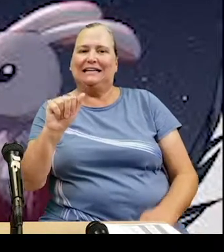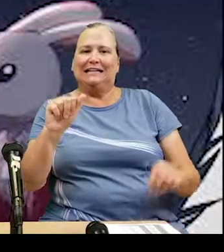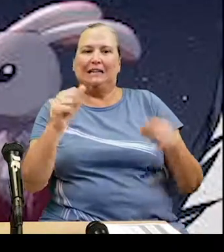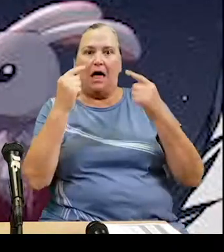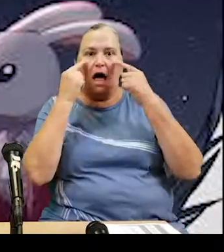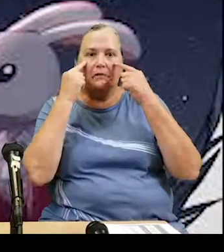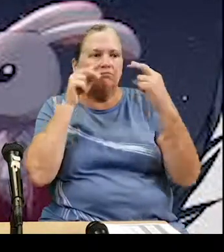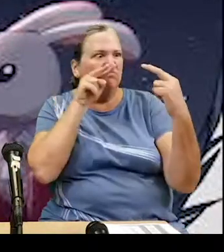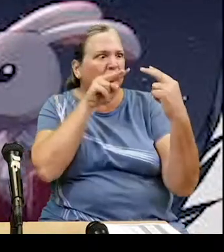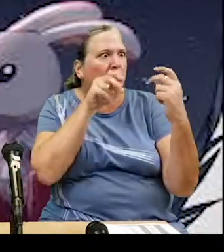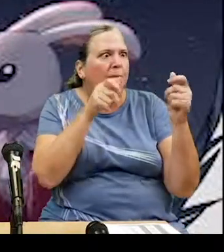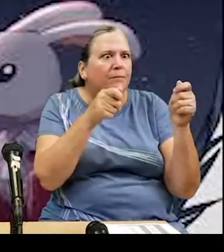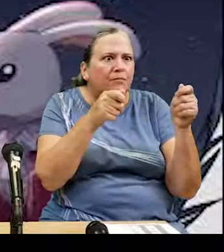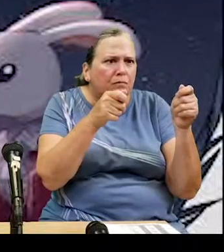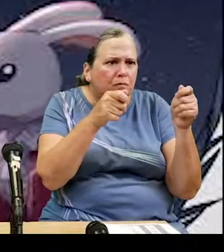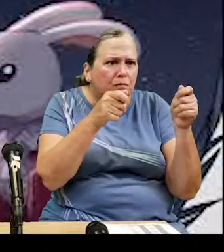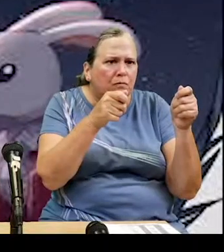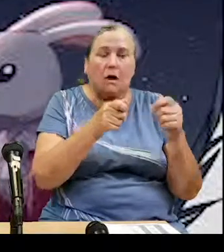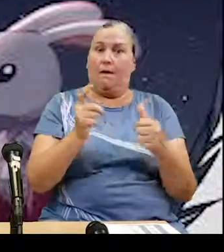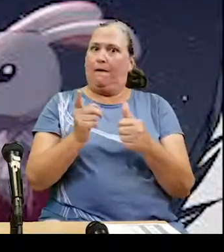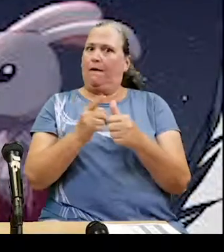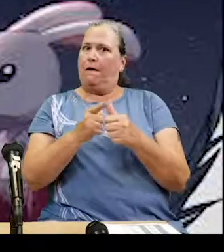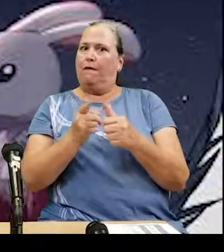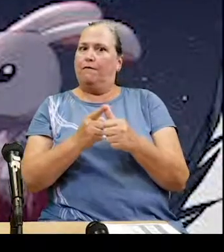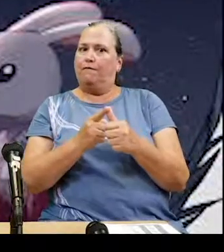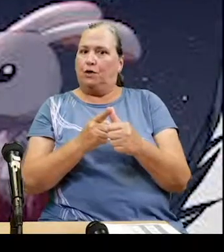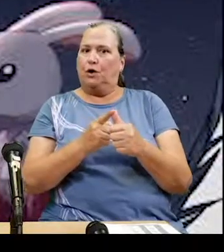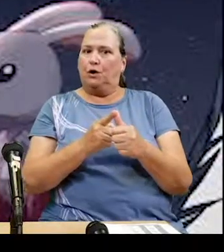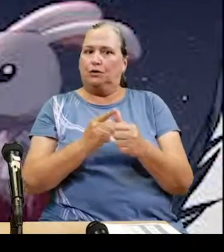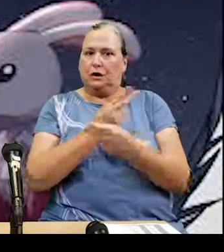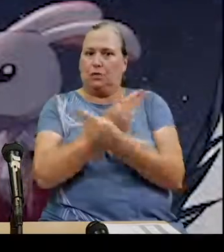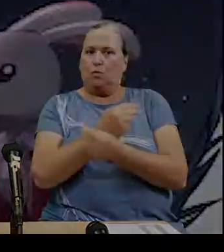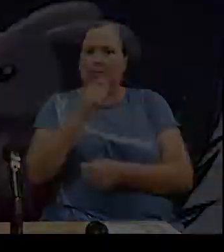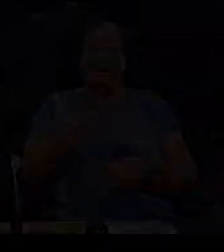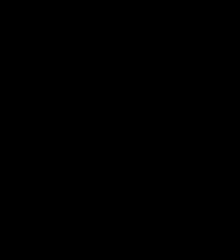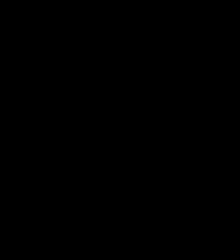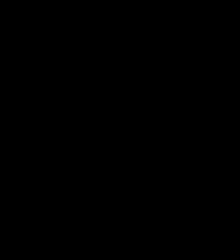"First off, Susanna will need some clothes, won't she?"